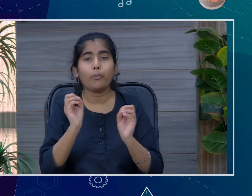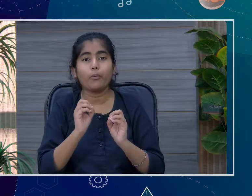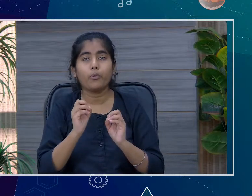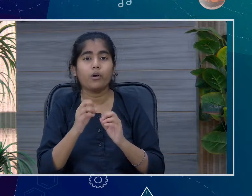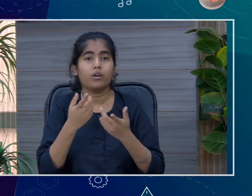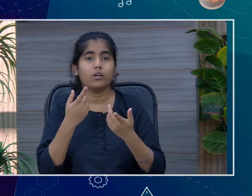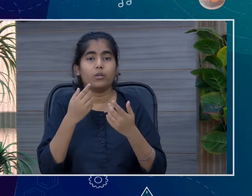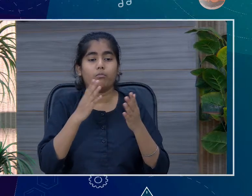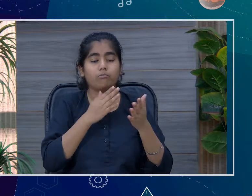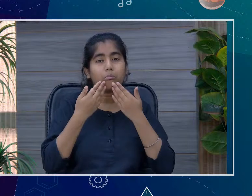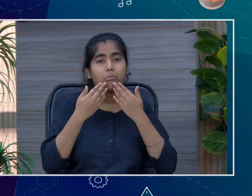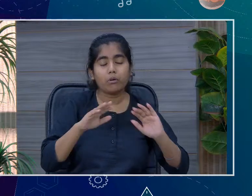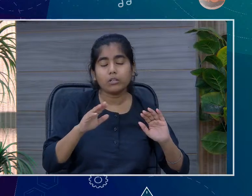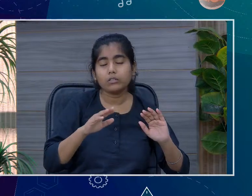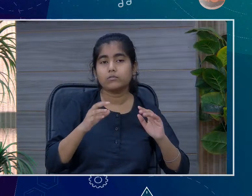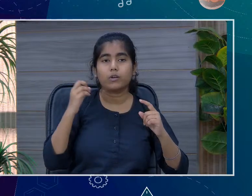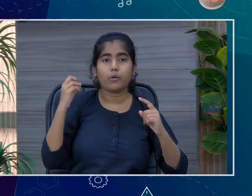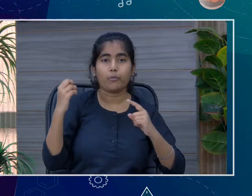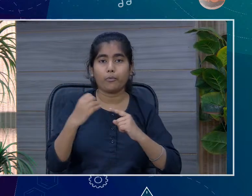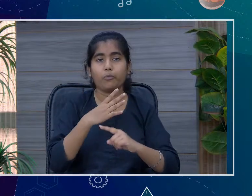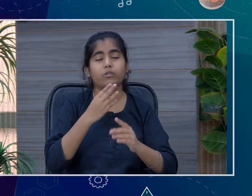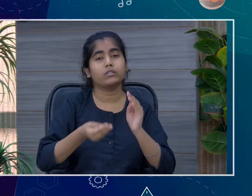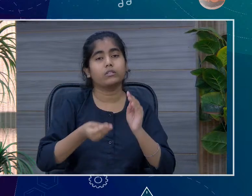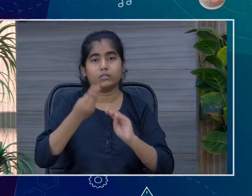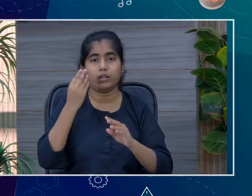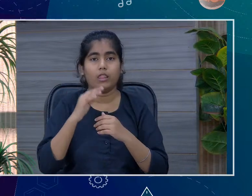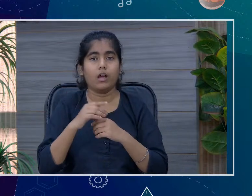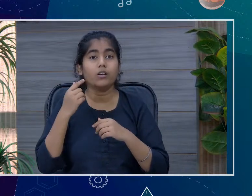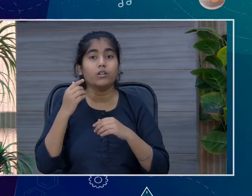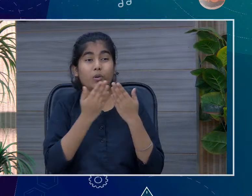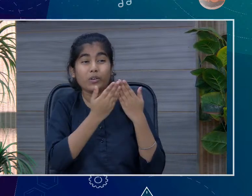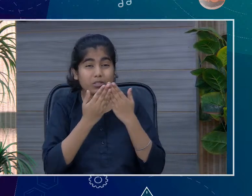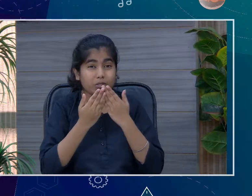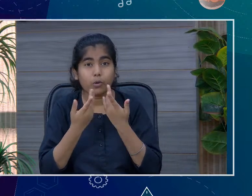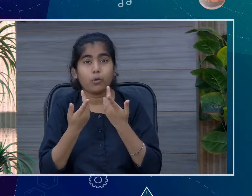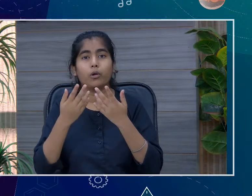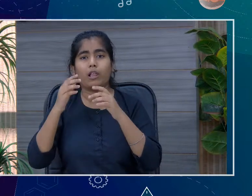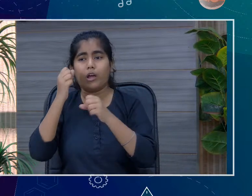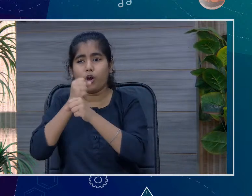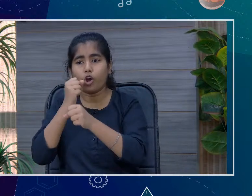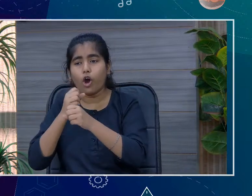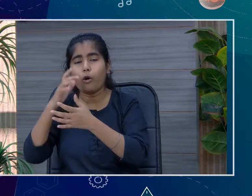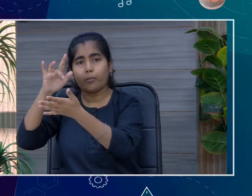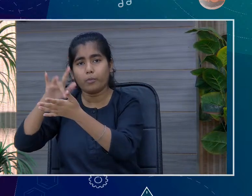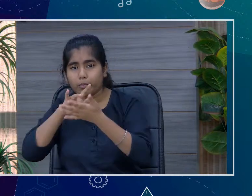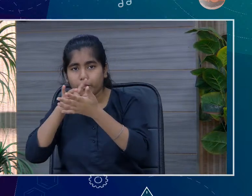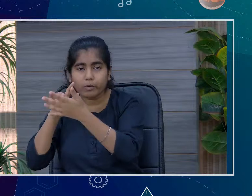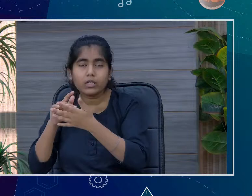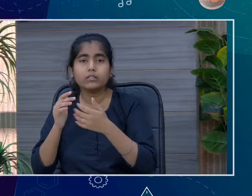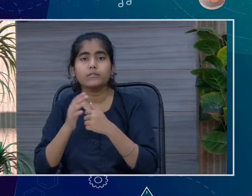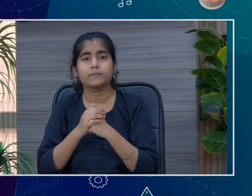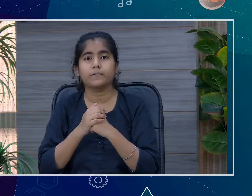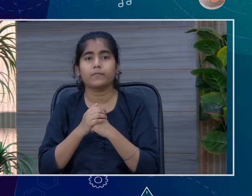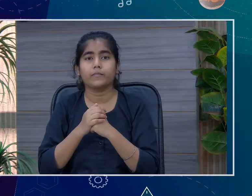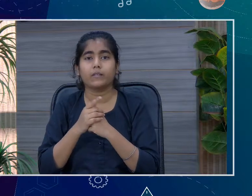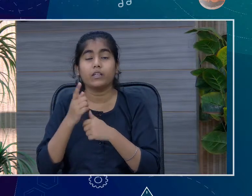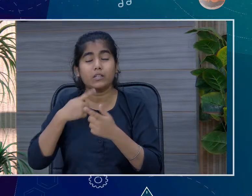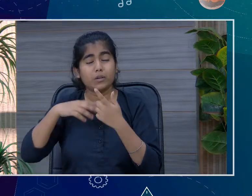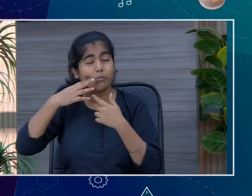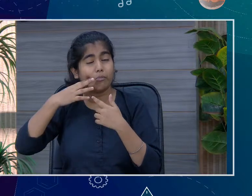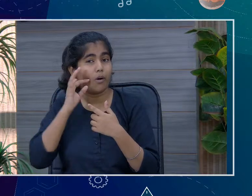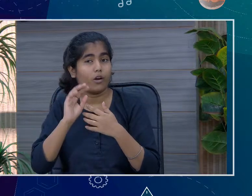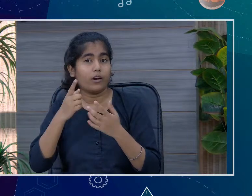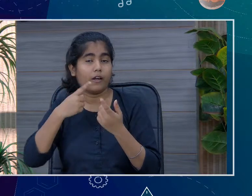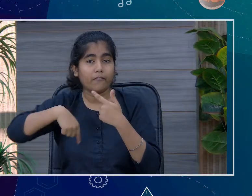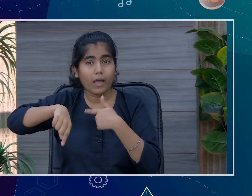community. So the language that we use in school, in public platforms, that is necessary. That is necessary in